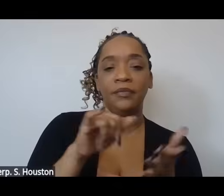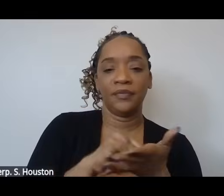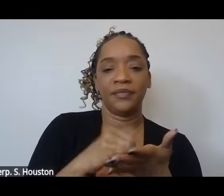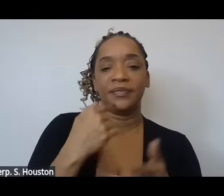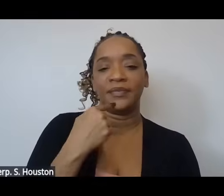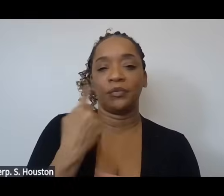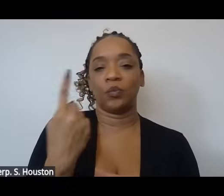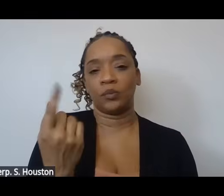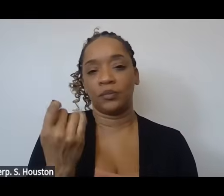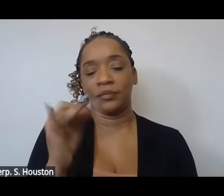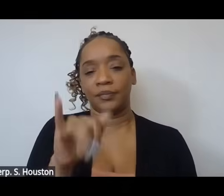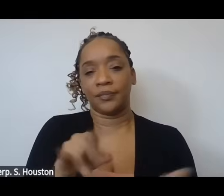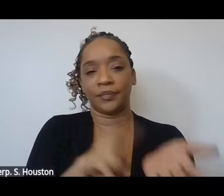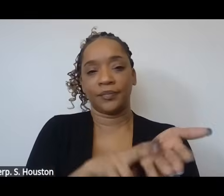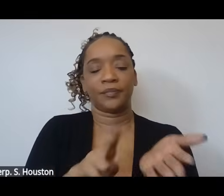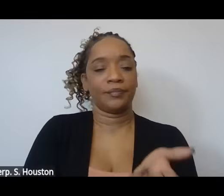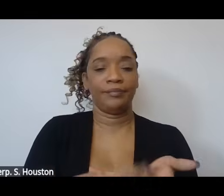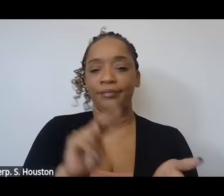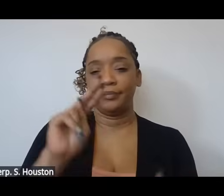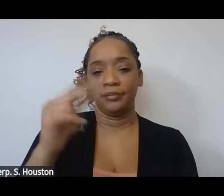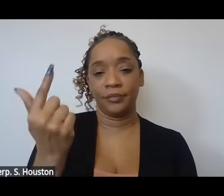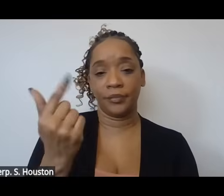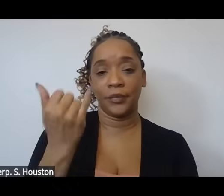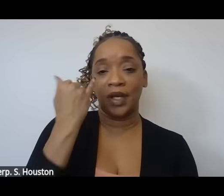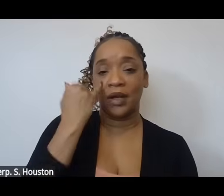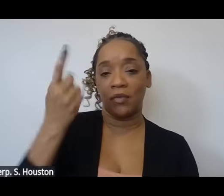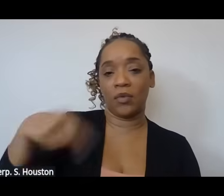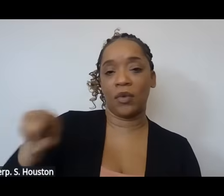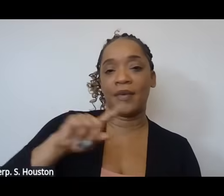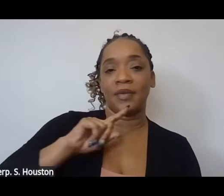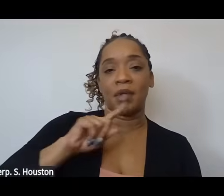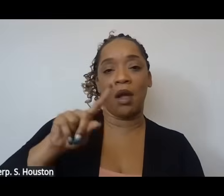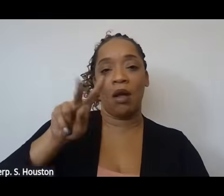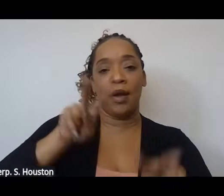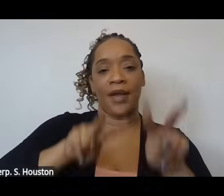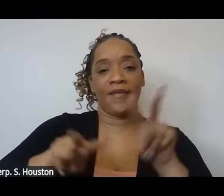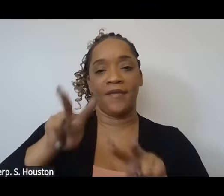guys are evaluating a potential,